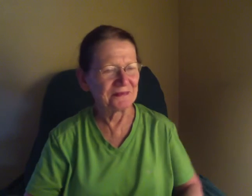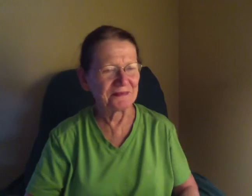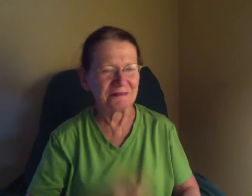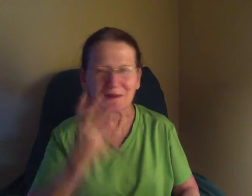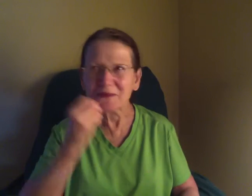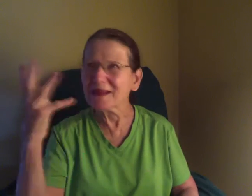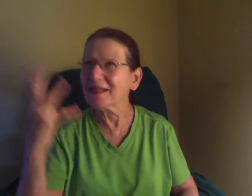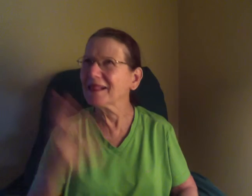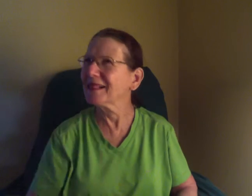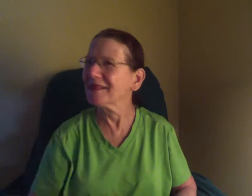Here are.